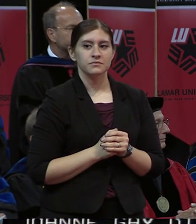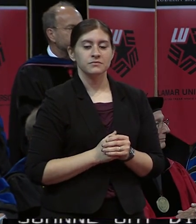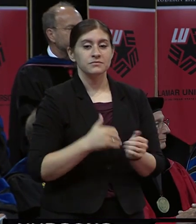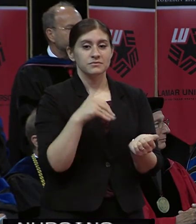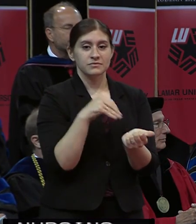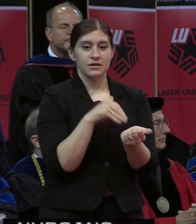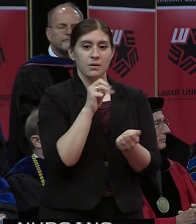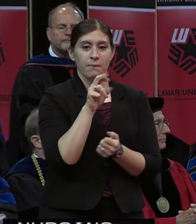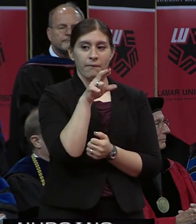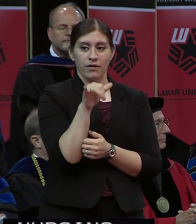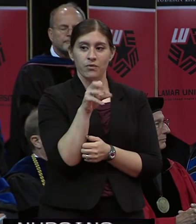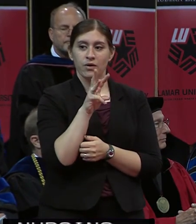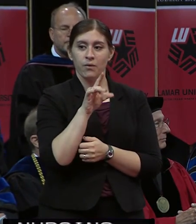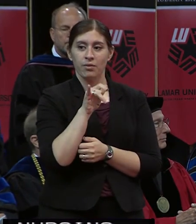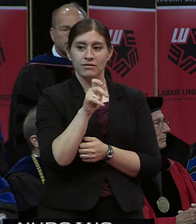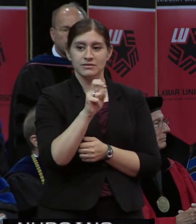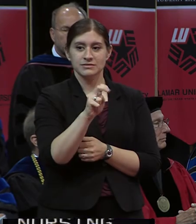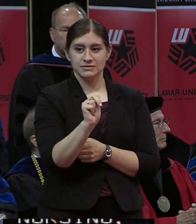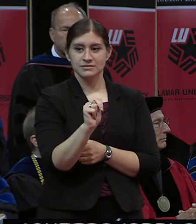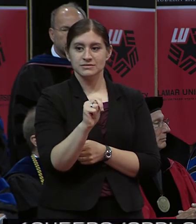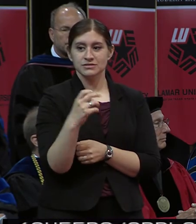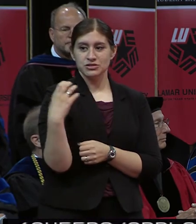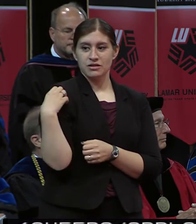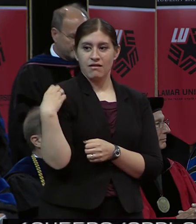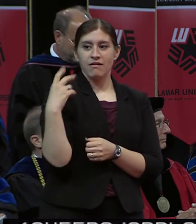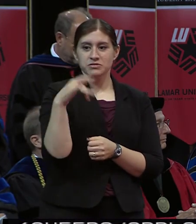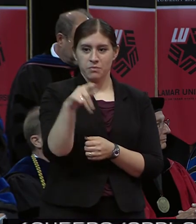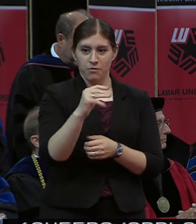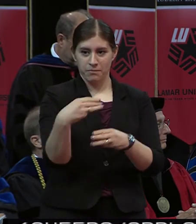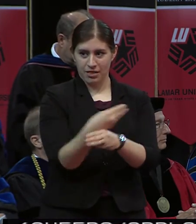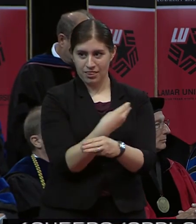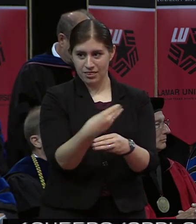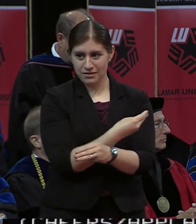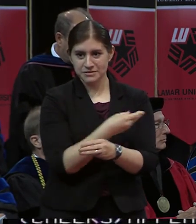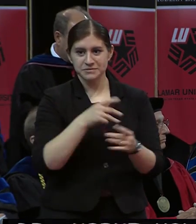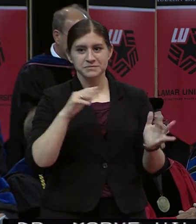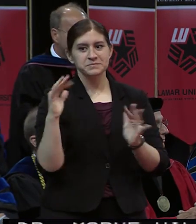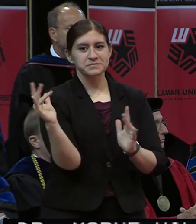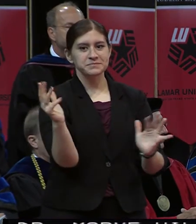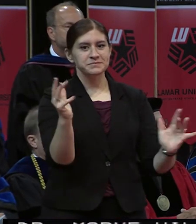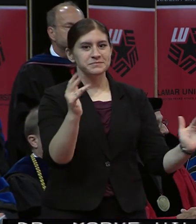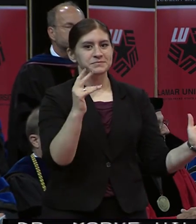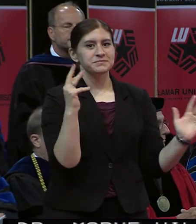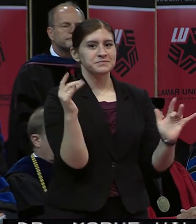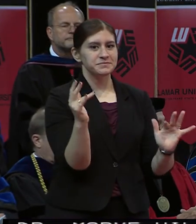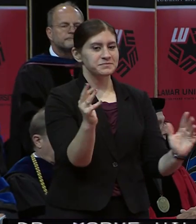Dr. Mary E. Wilkinson, Chair, Department of Mathematics.